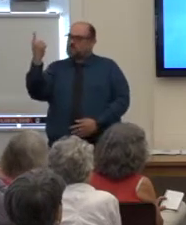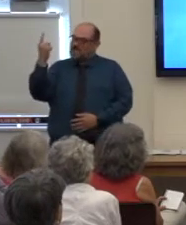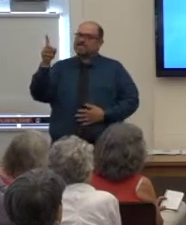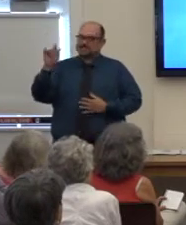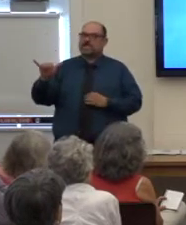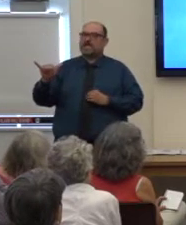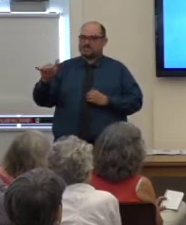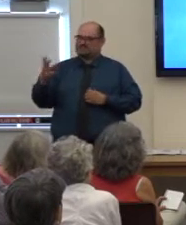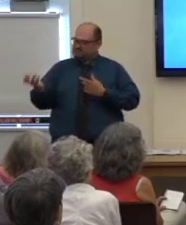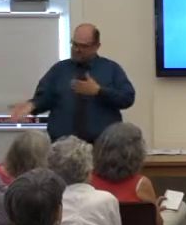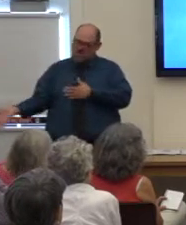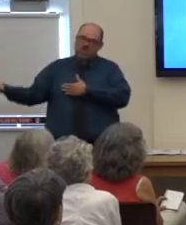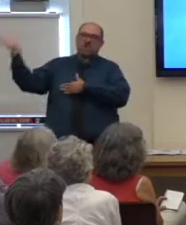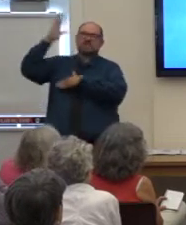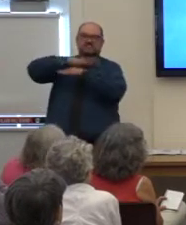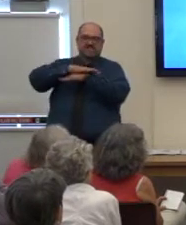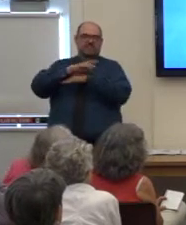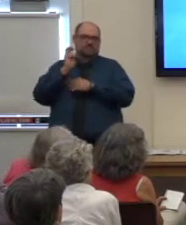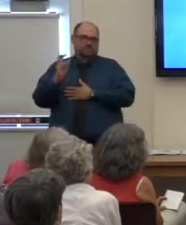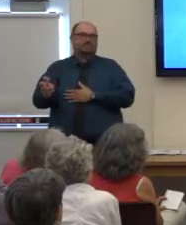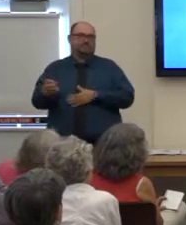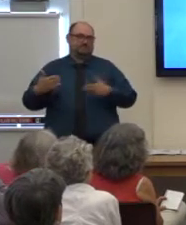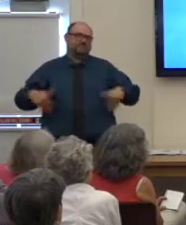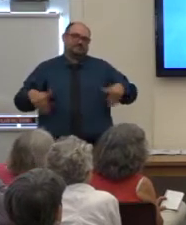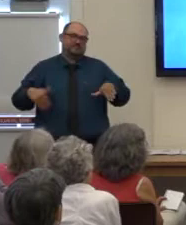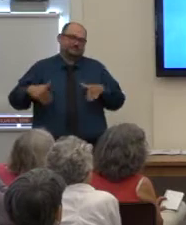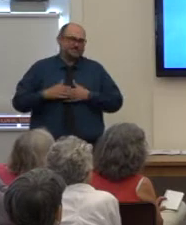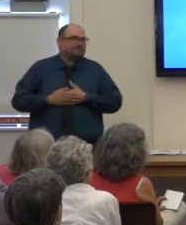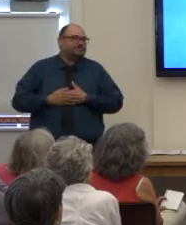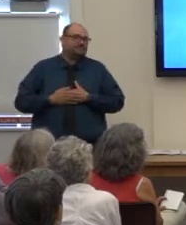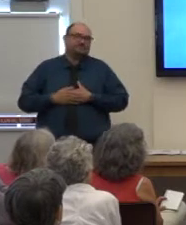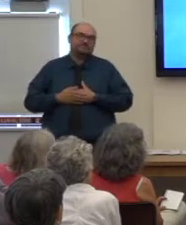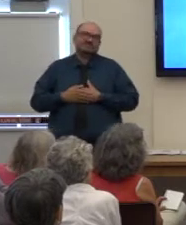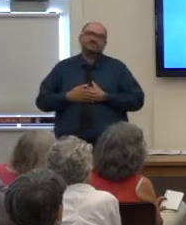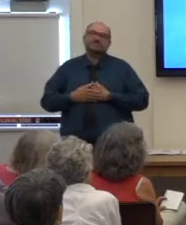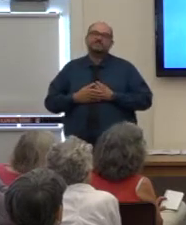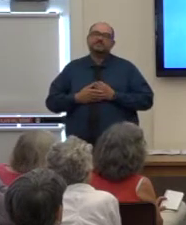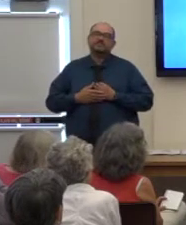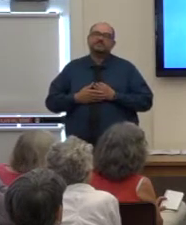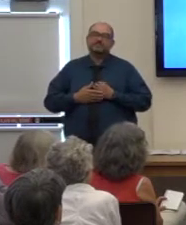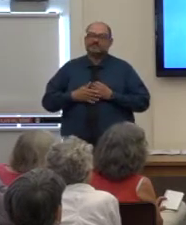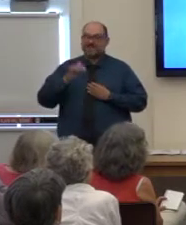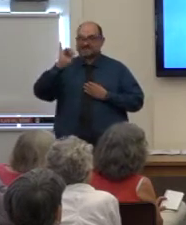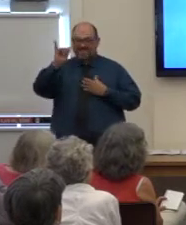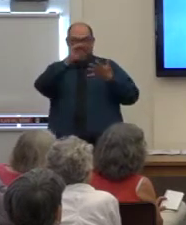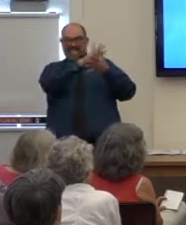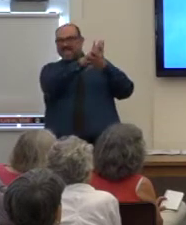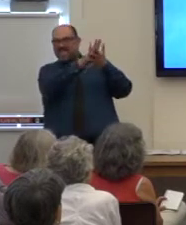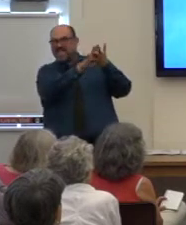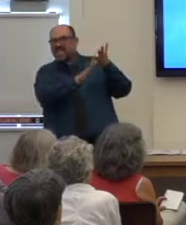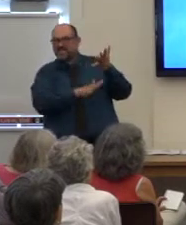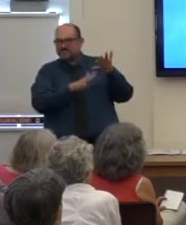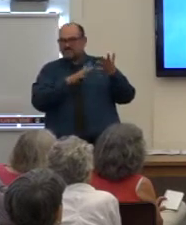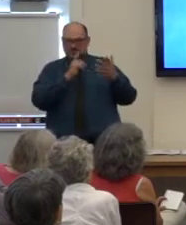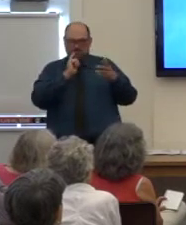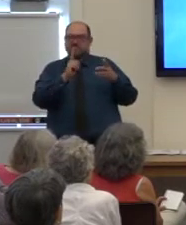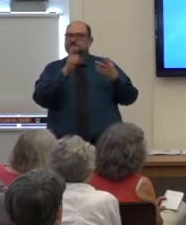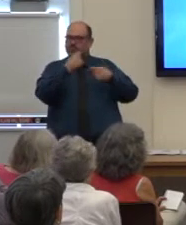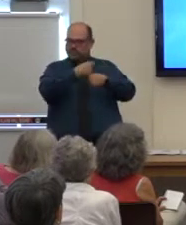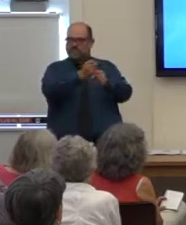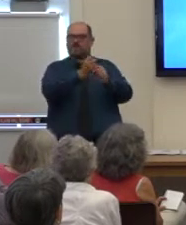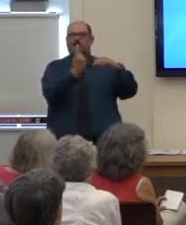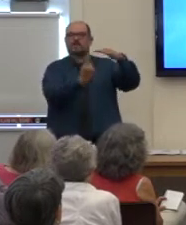seat. All of this contributed to the isolation of Chilmark from the rest of the island,